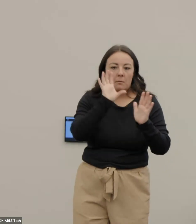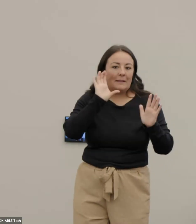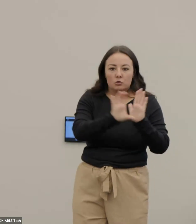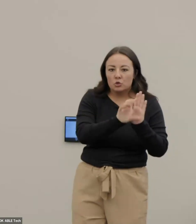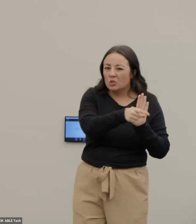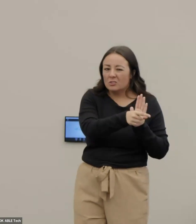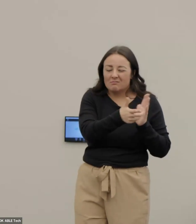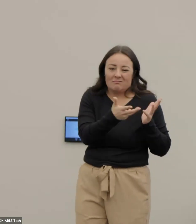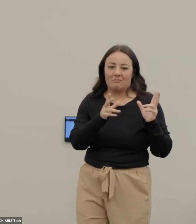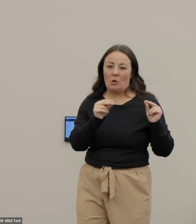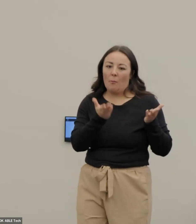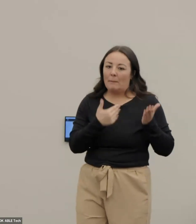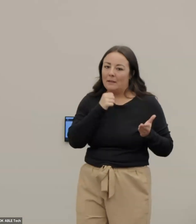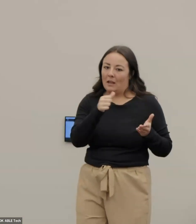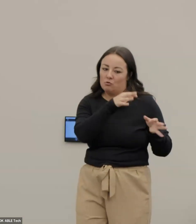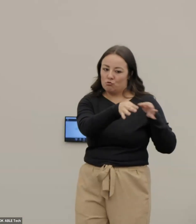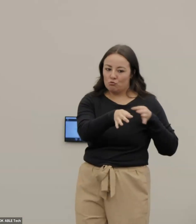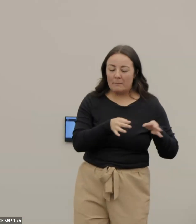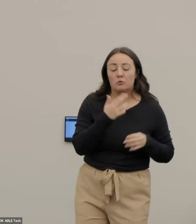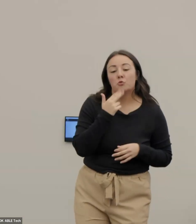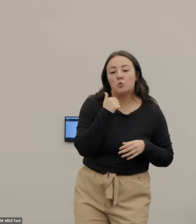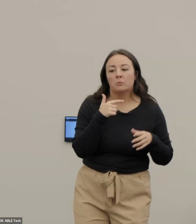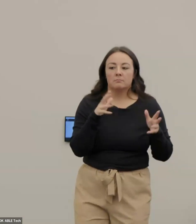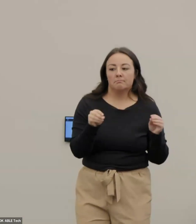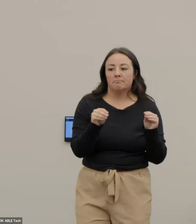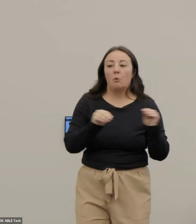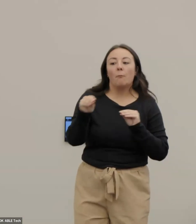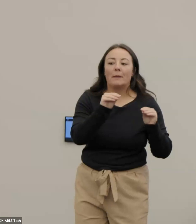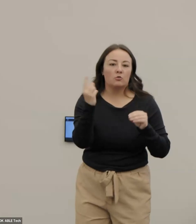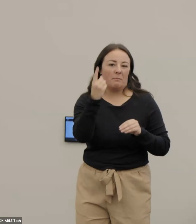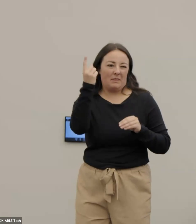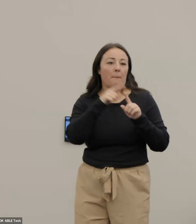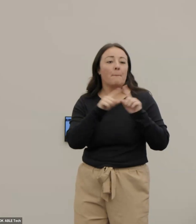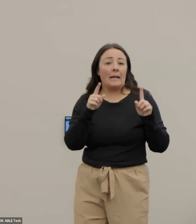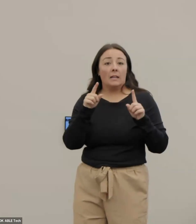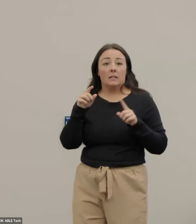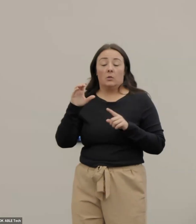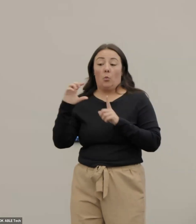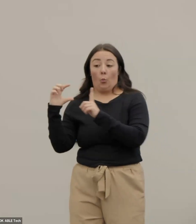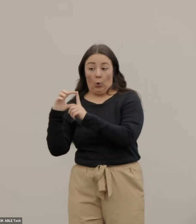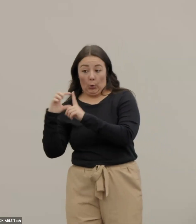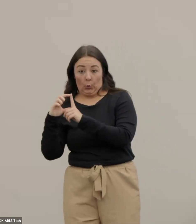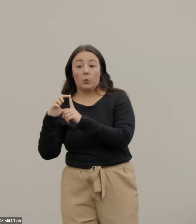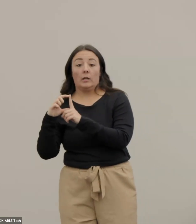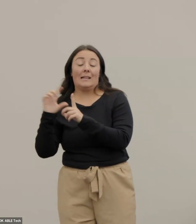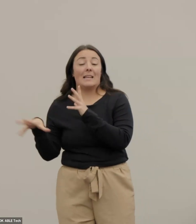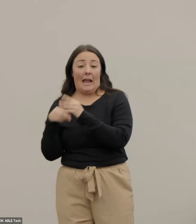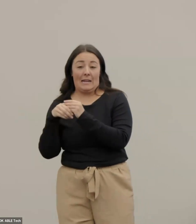right? And Word has added a feature to the alt text area